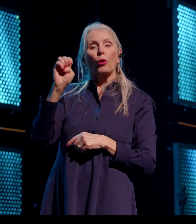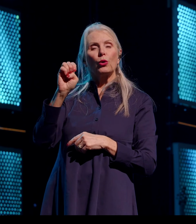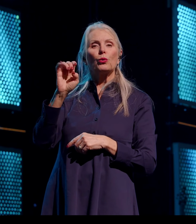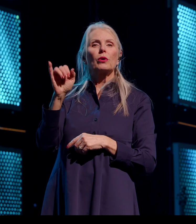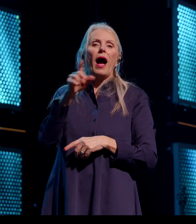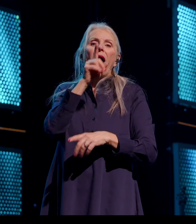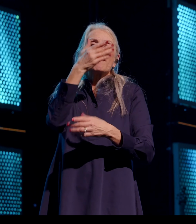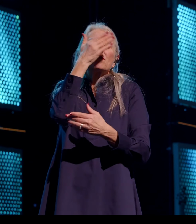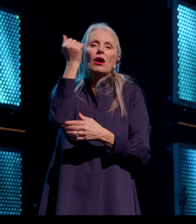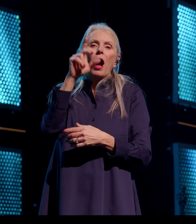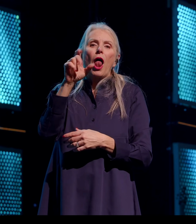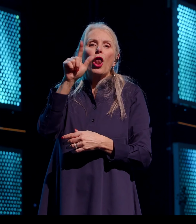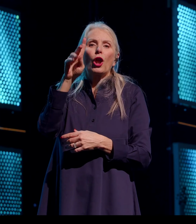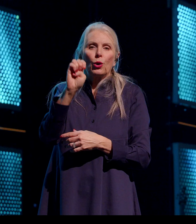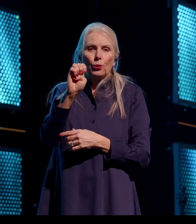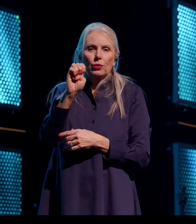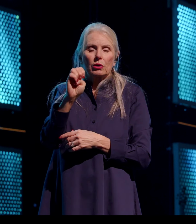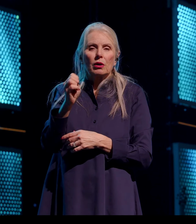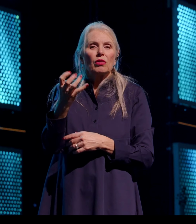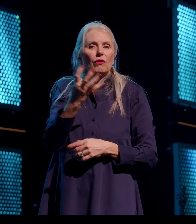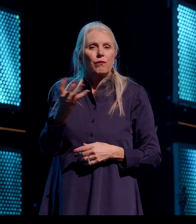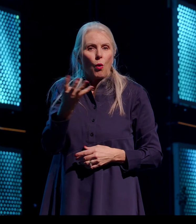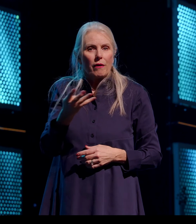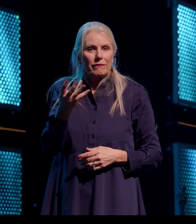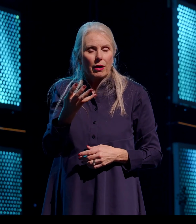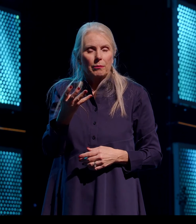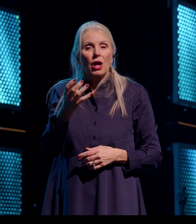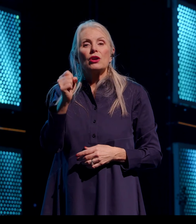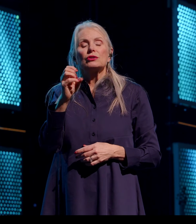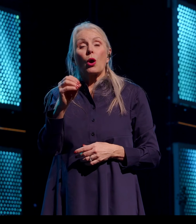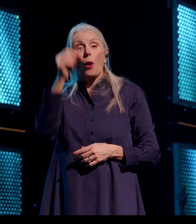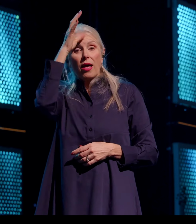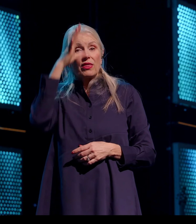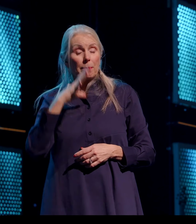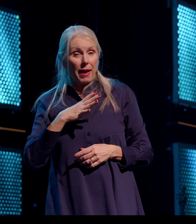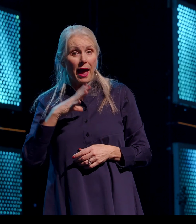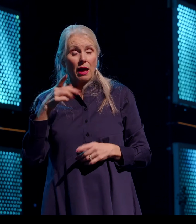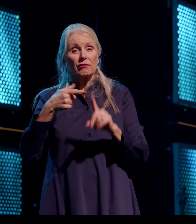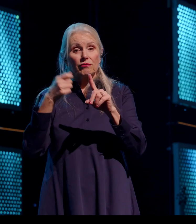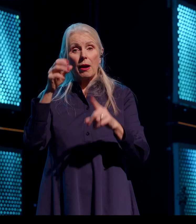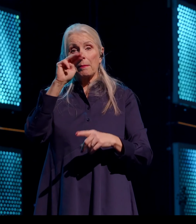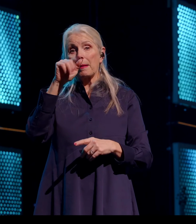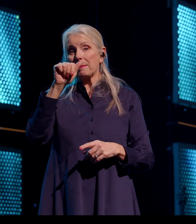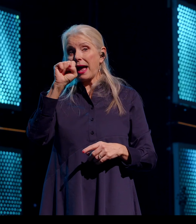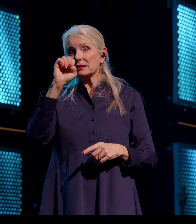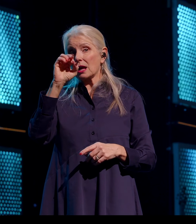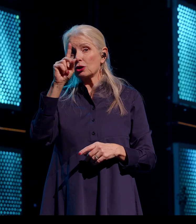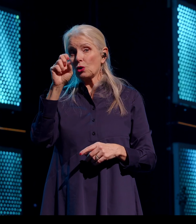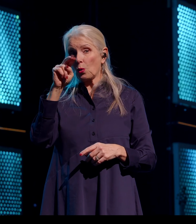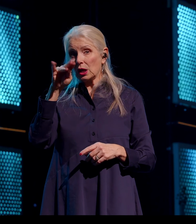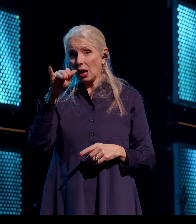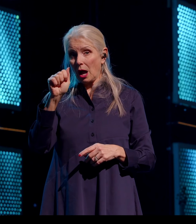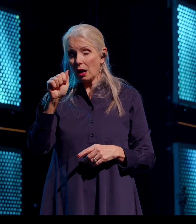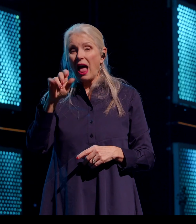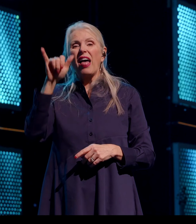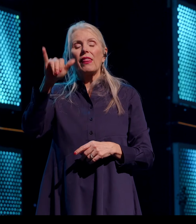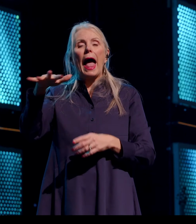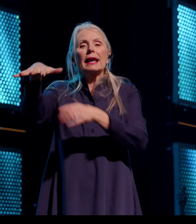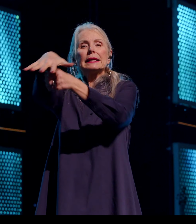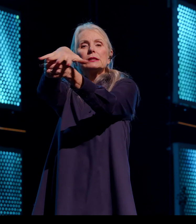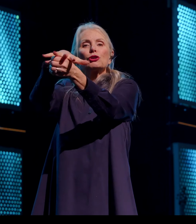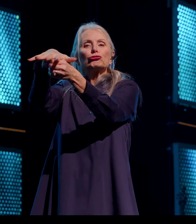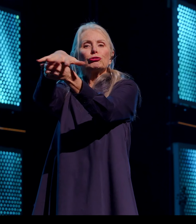didn't say that. It's good to know this, the vision of the man from Macedonia saying, come over to us, preach the gospel to us. Macedonia is a